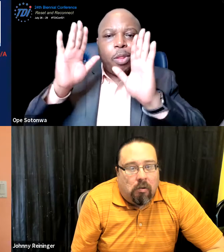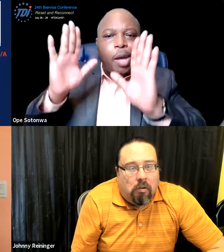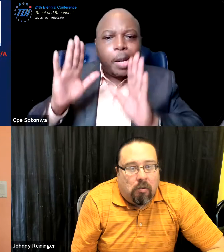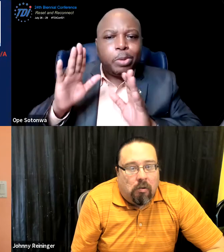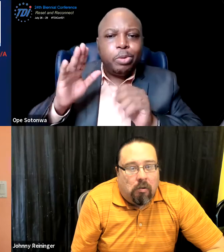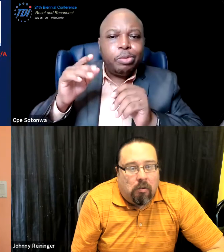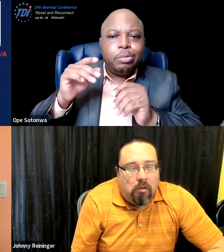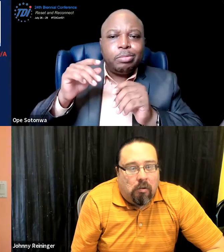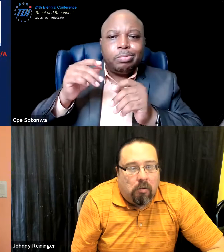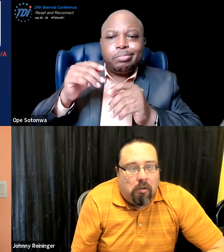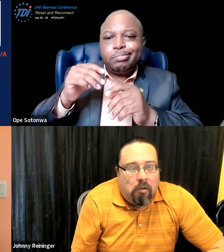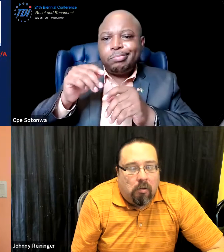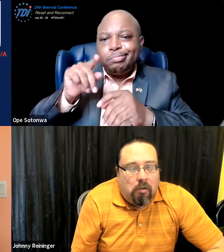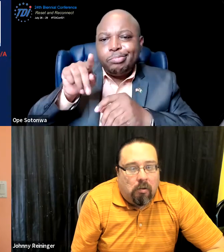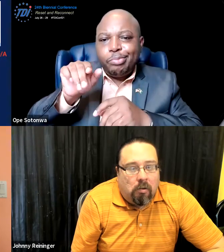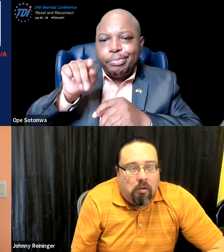was a suggestion